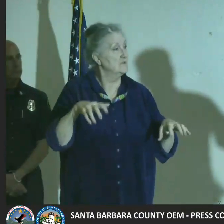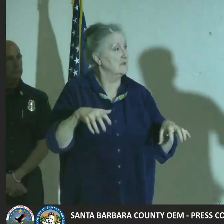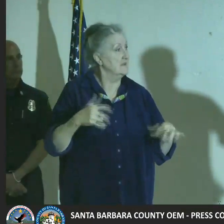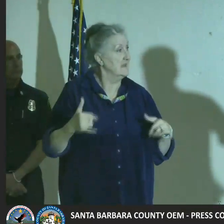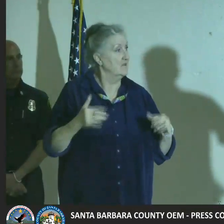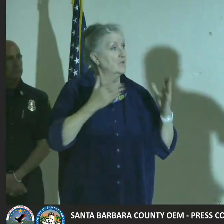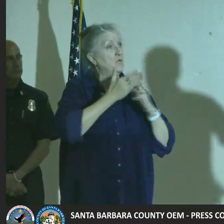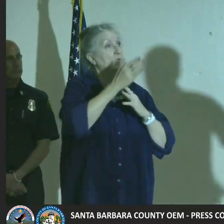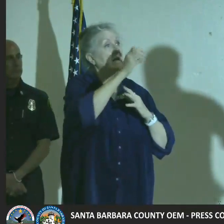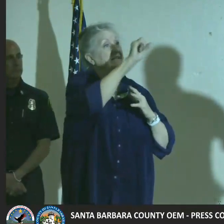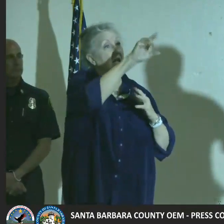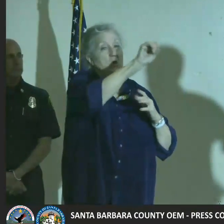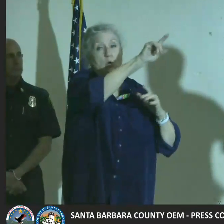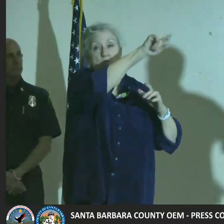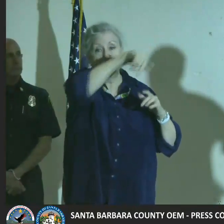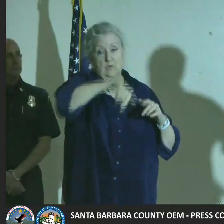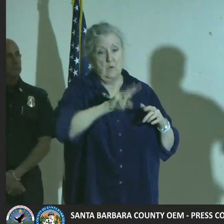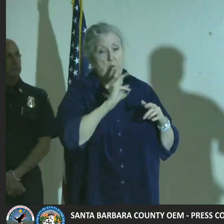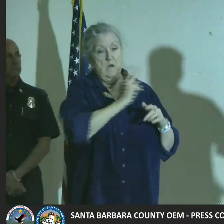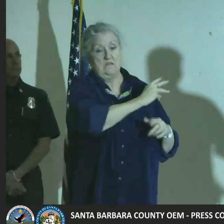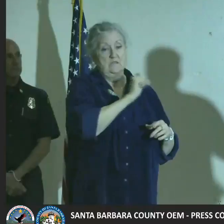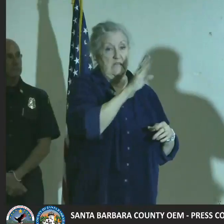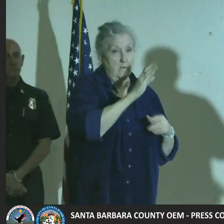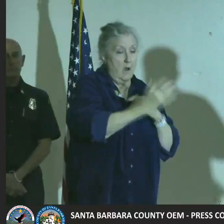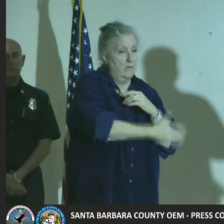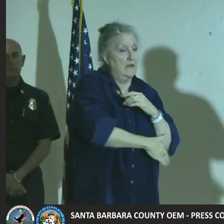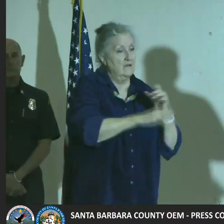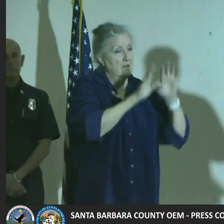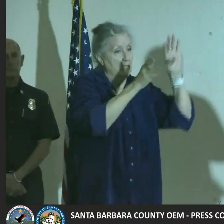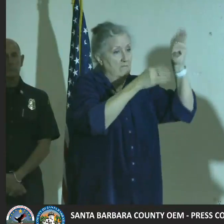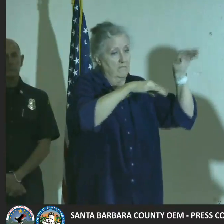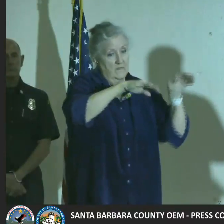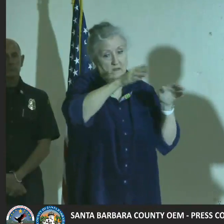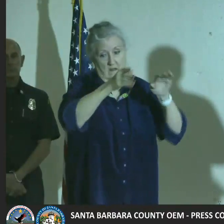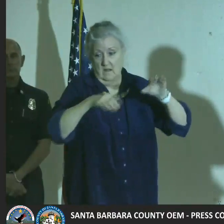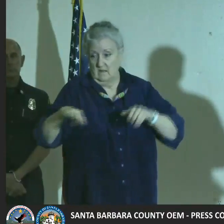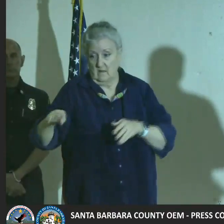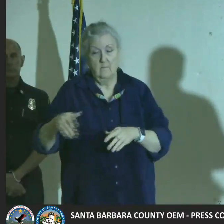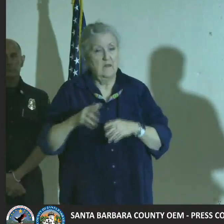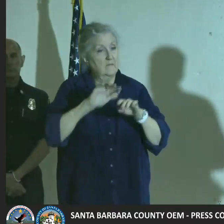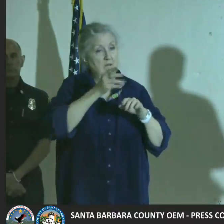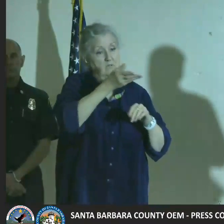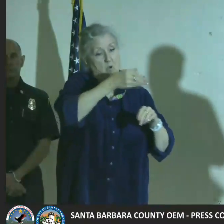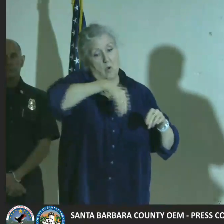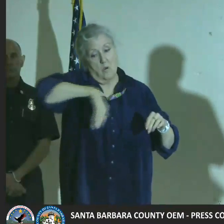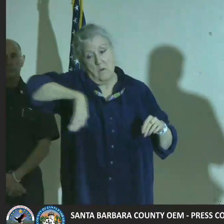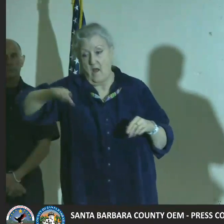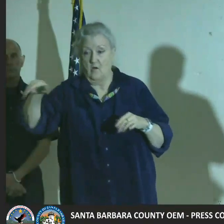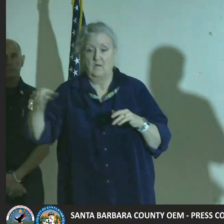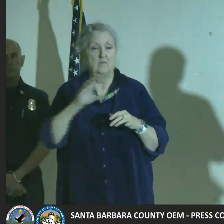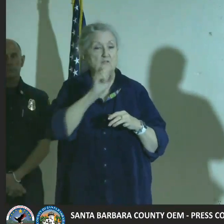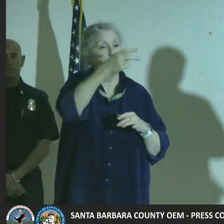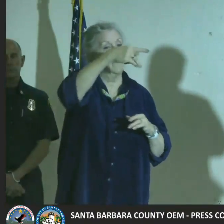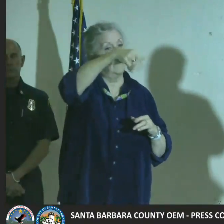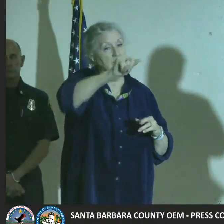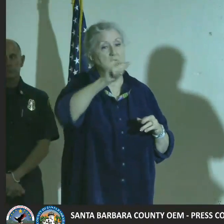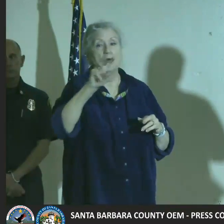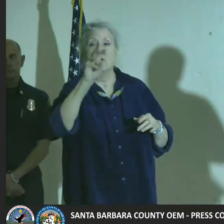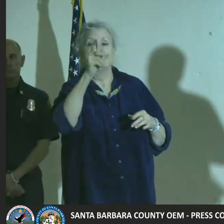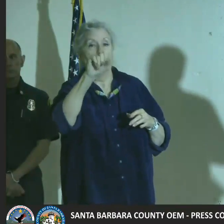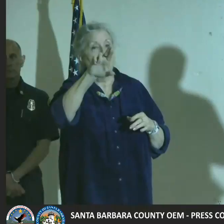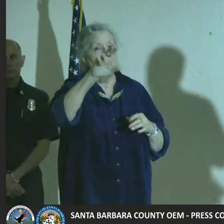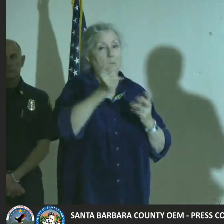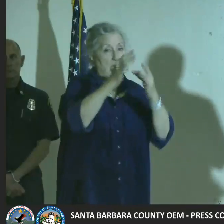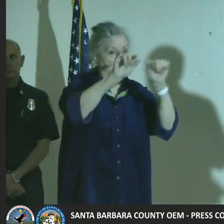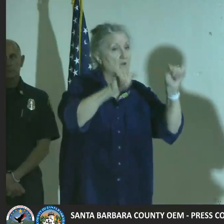Obispo down to western Santa Barbara County, it may kind of skirt the Sherpa, the Whittier burn area. Most of that is also to